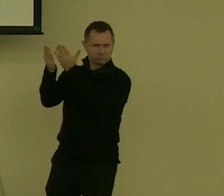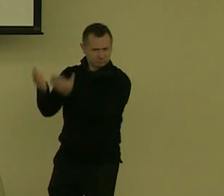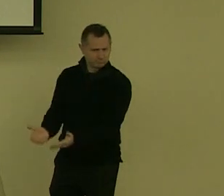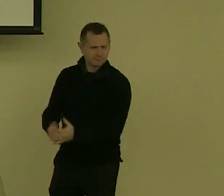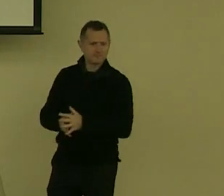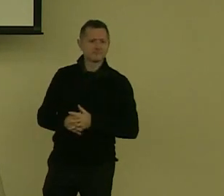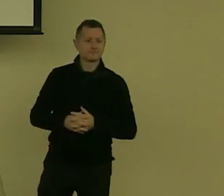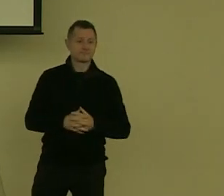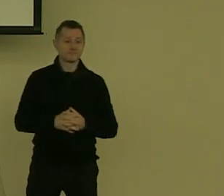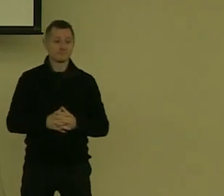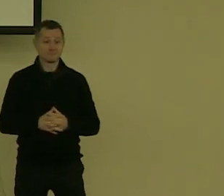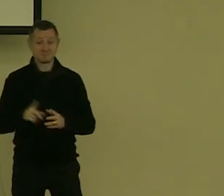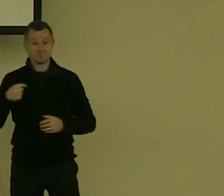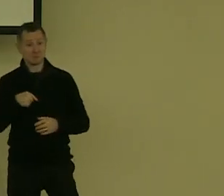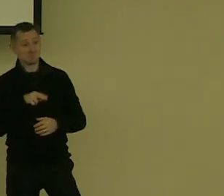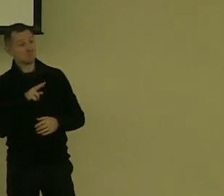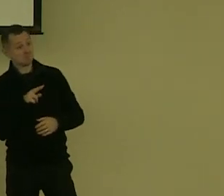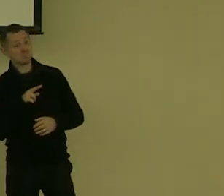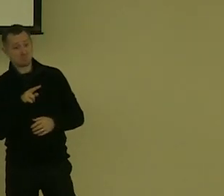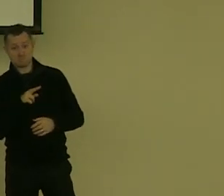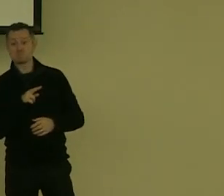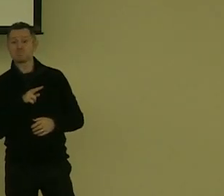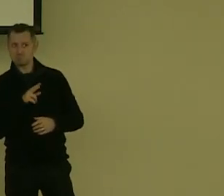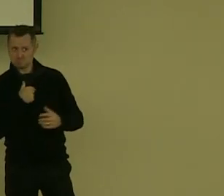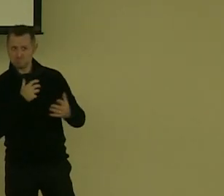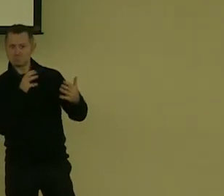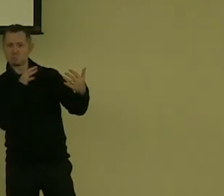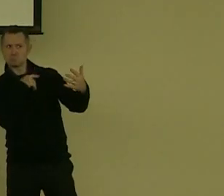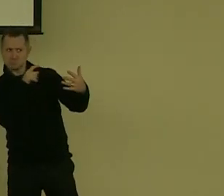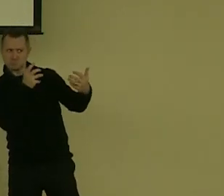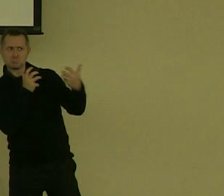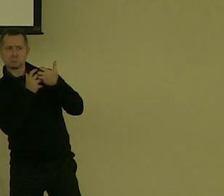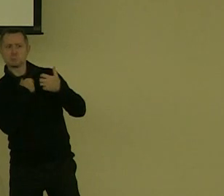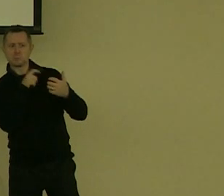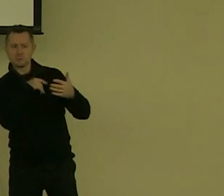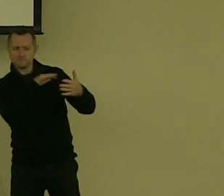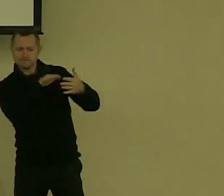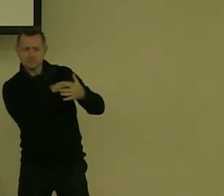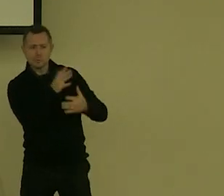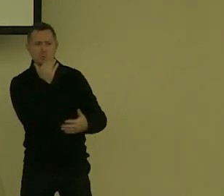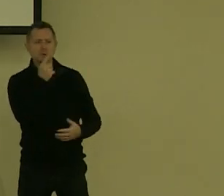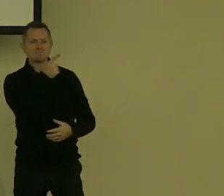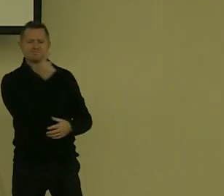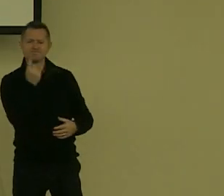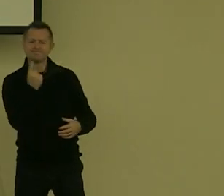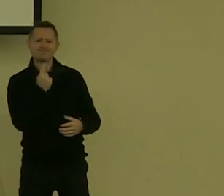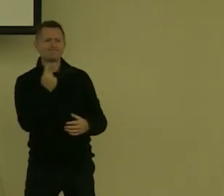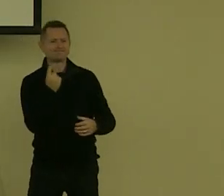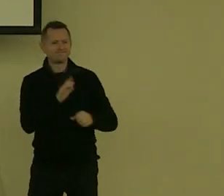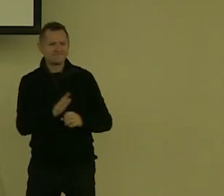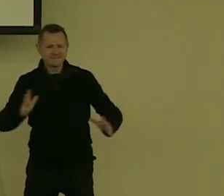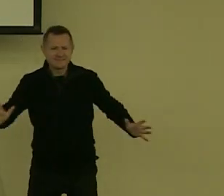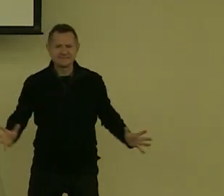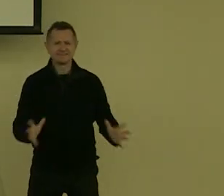is this sort of rhymes with my point from before, how comics is always placing pressure on things that seem